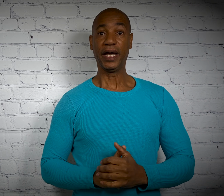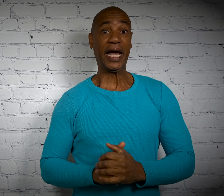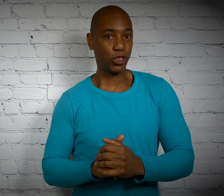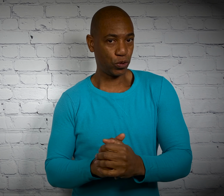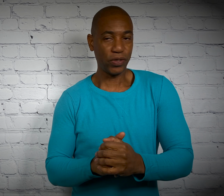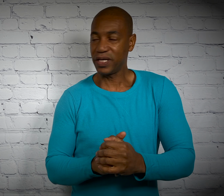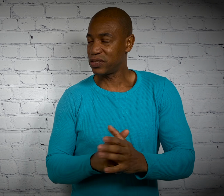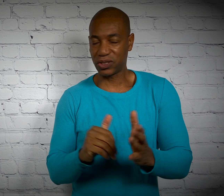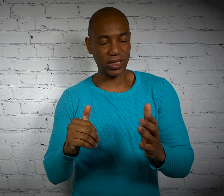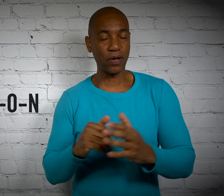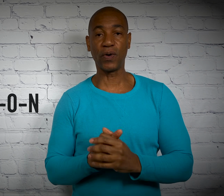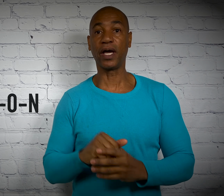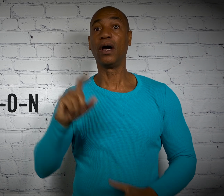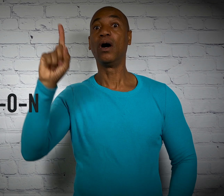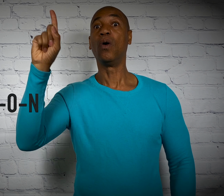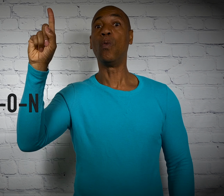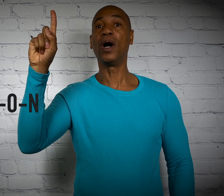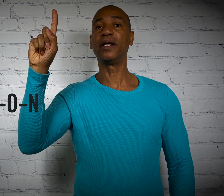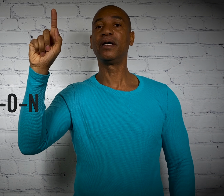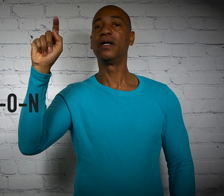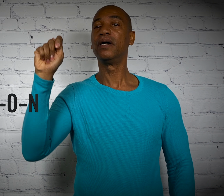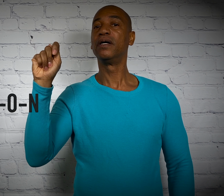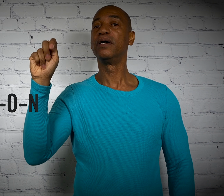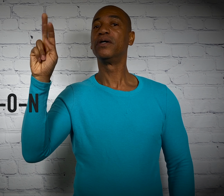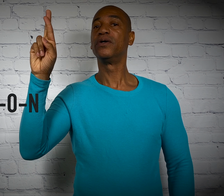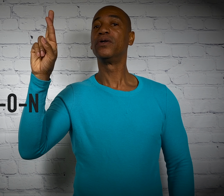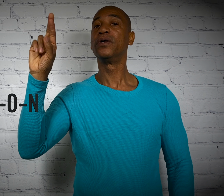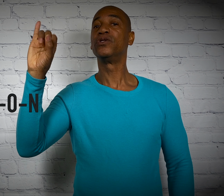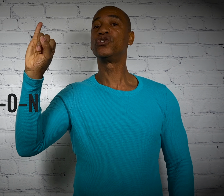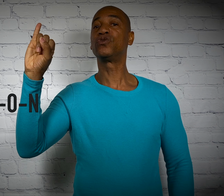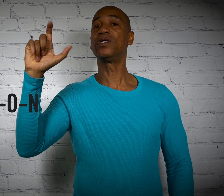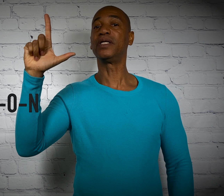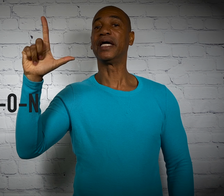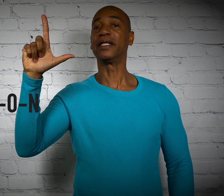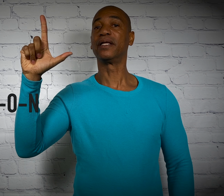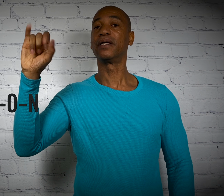And trillions the same way. 1 trillion.